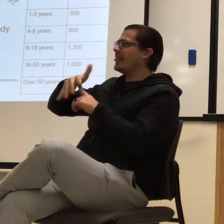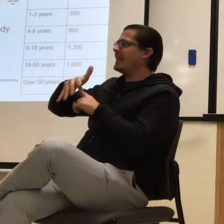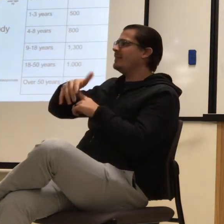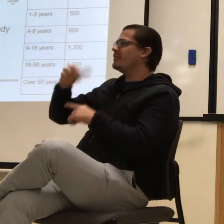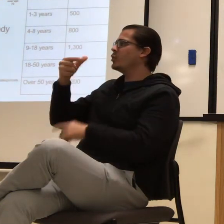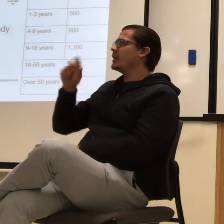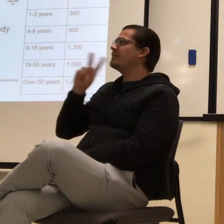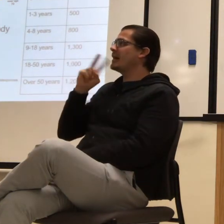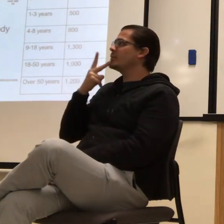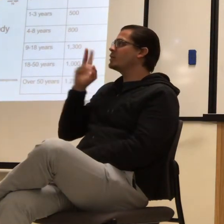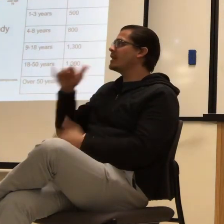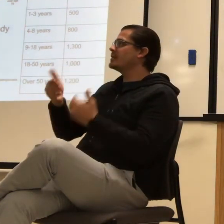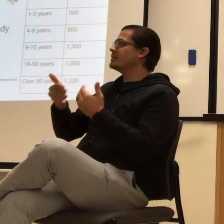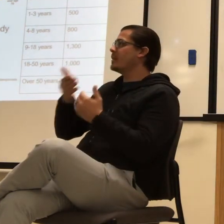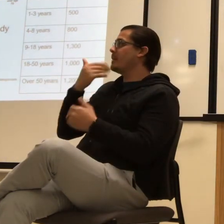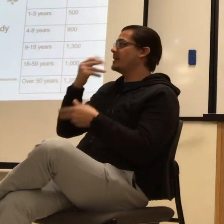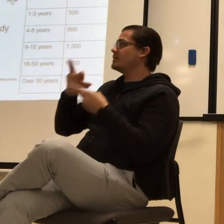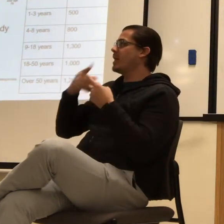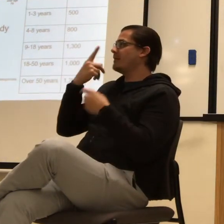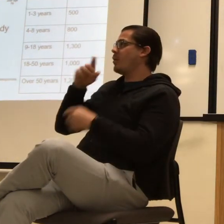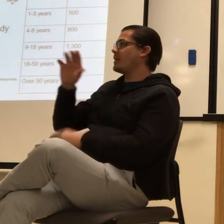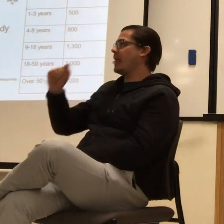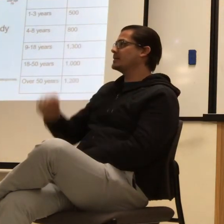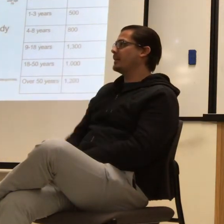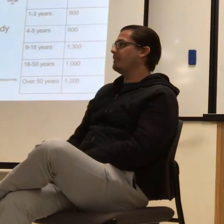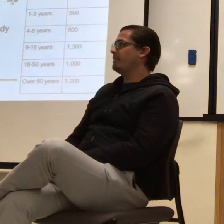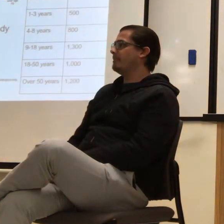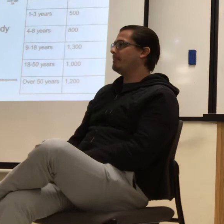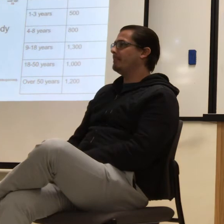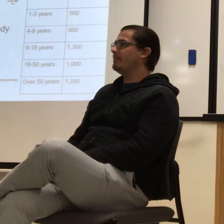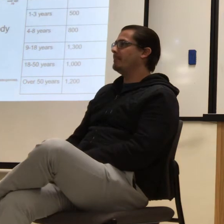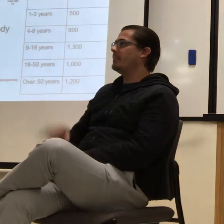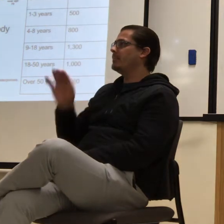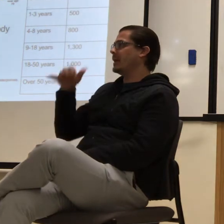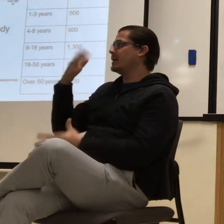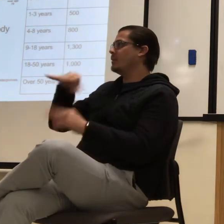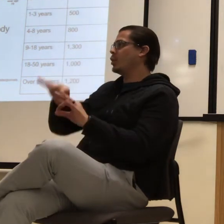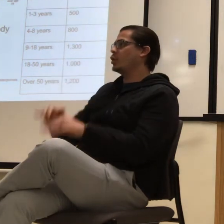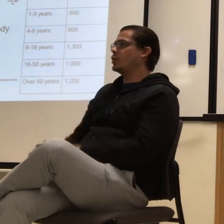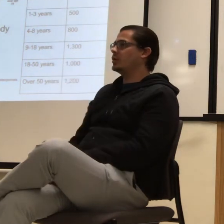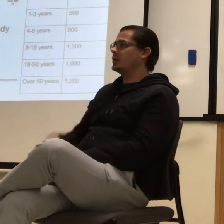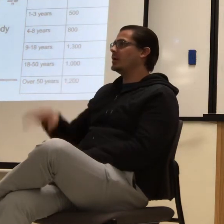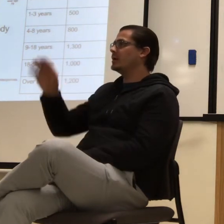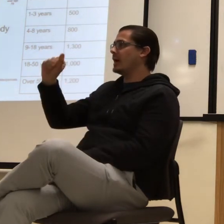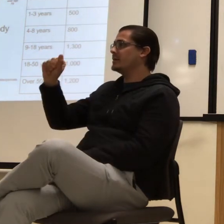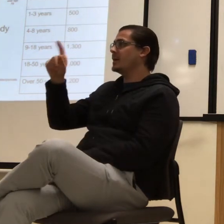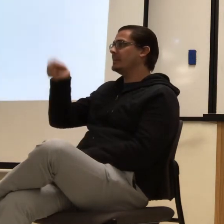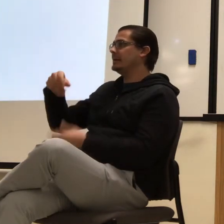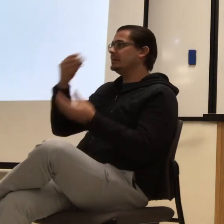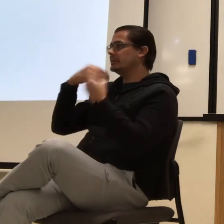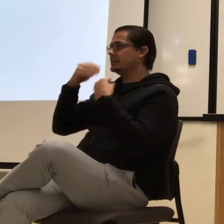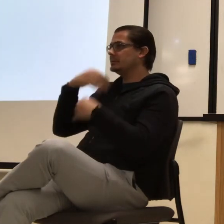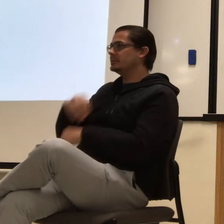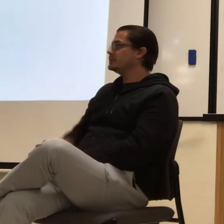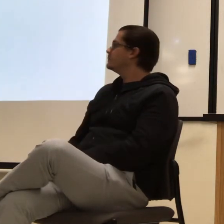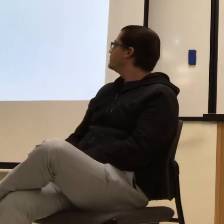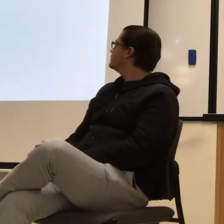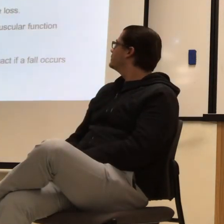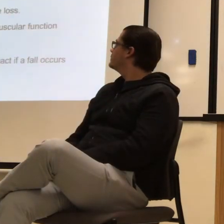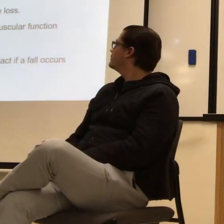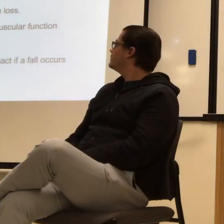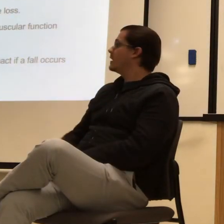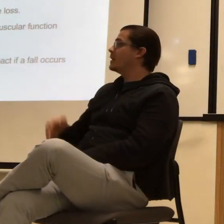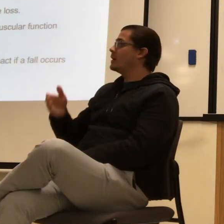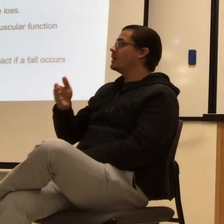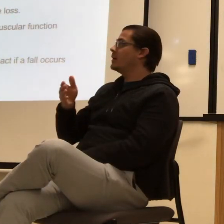best source of calcium. That's what I want you to see there. So you need calcium in your diet. And prevention